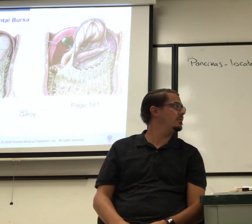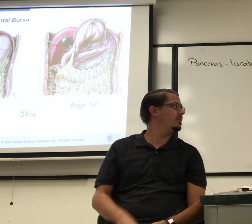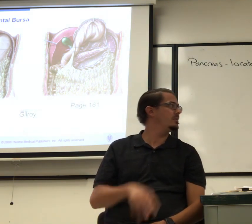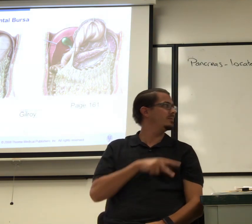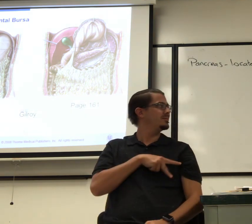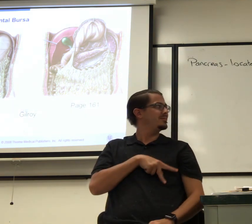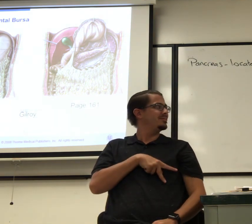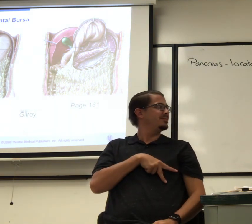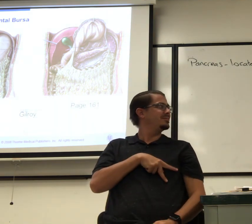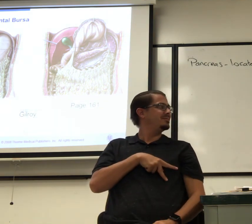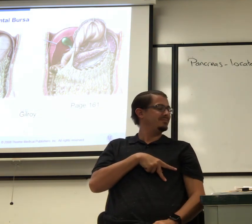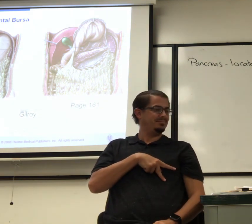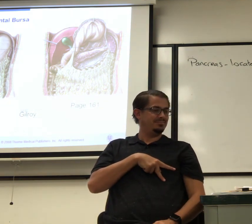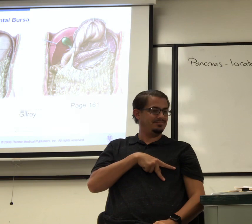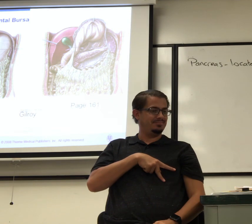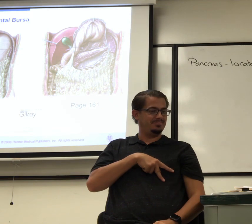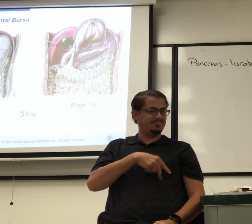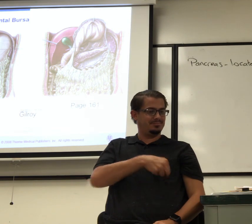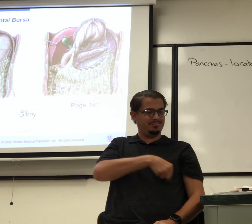posterior to